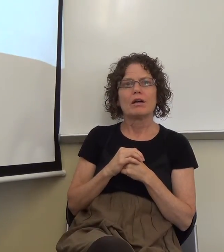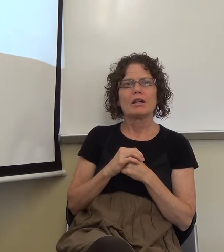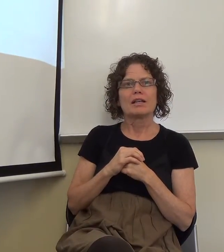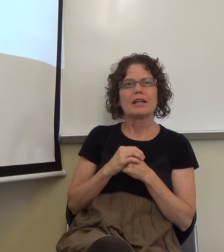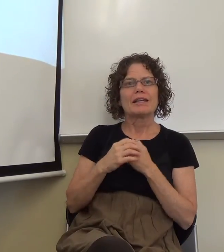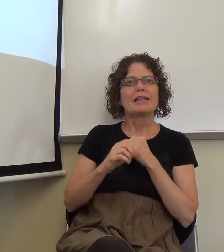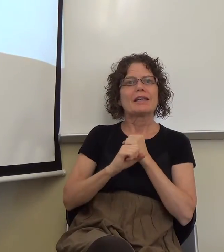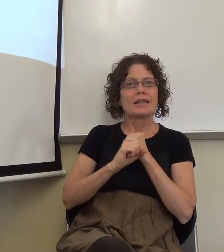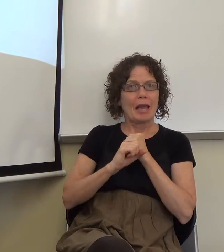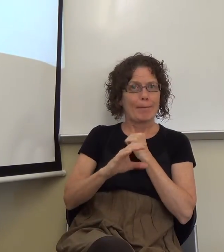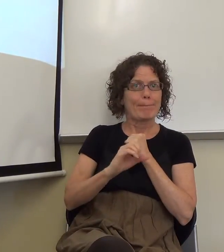Campaign